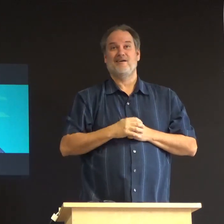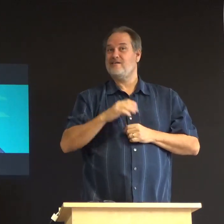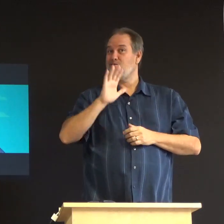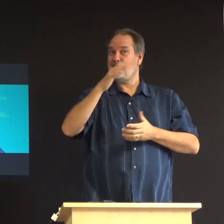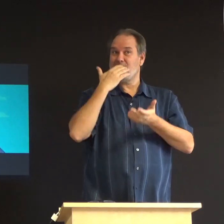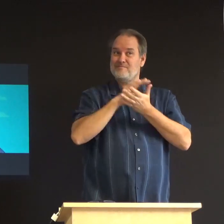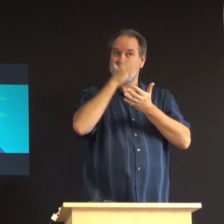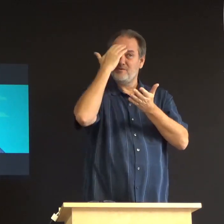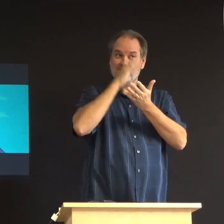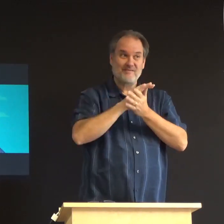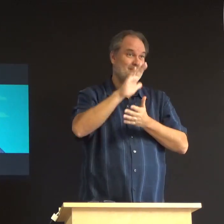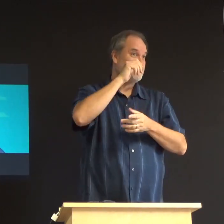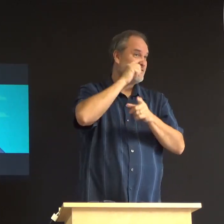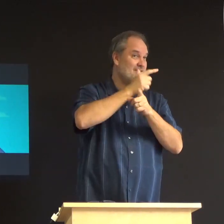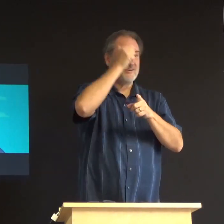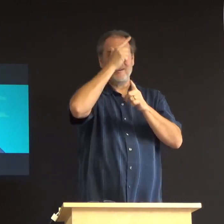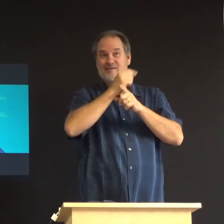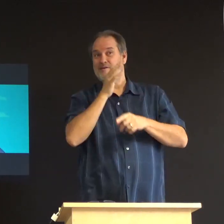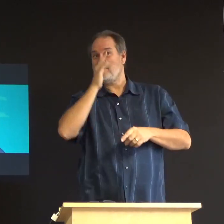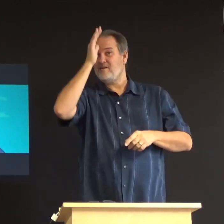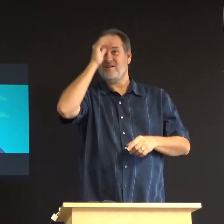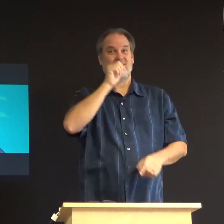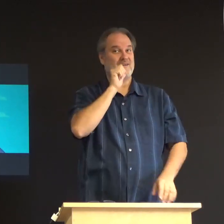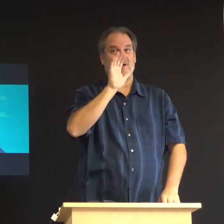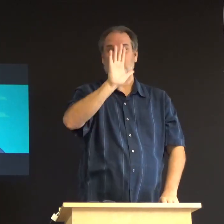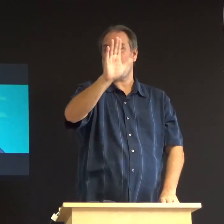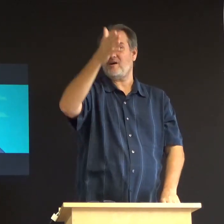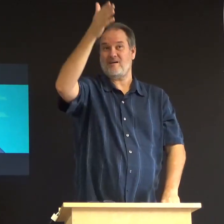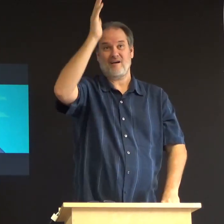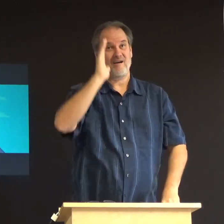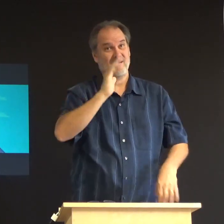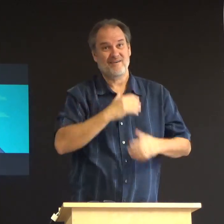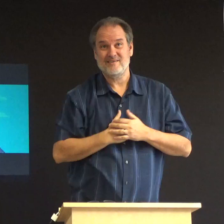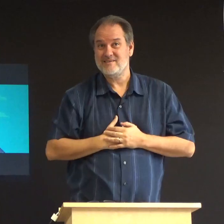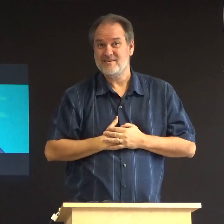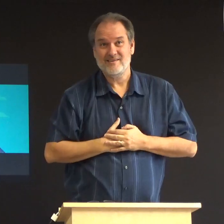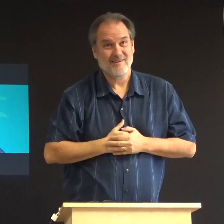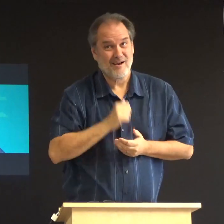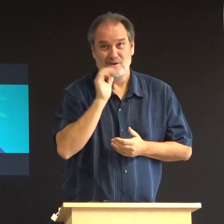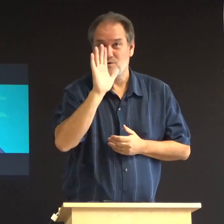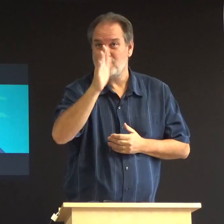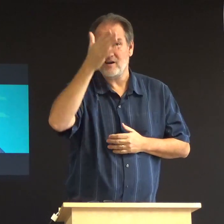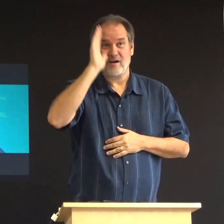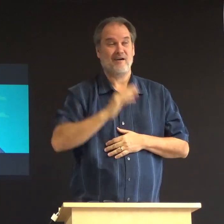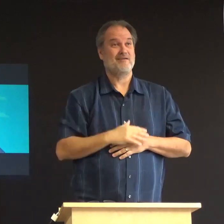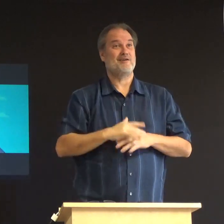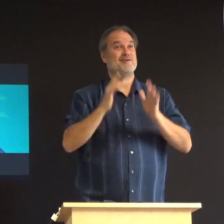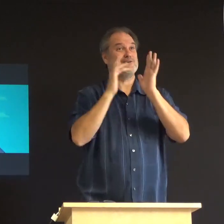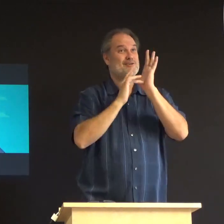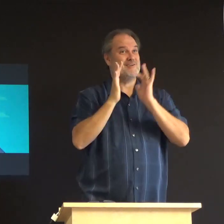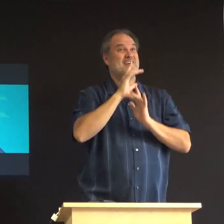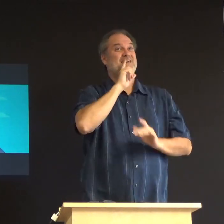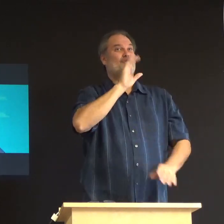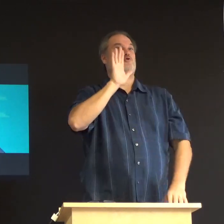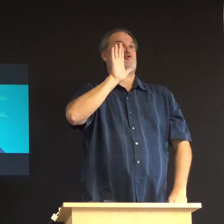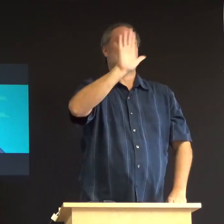forward to Jesus. Remember, when you're in heaven, your mother or your father or your wife